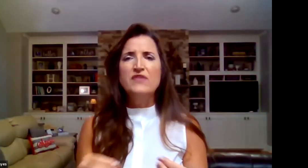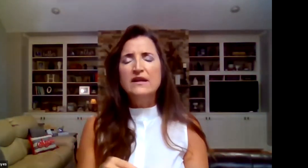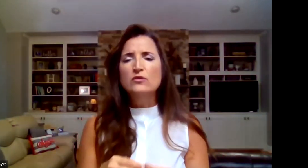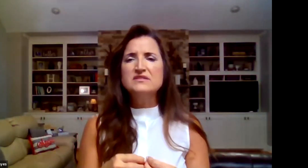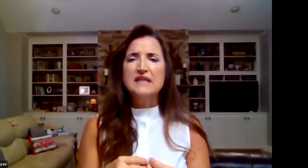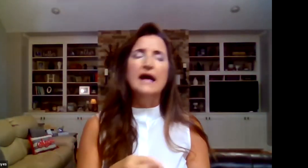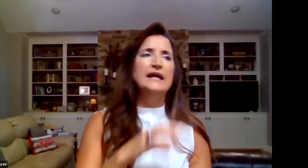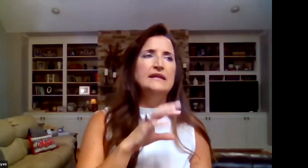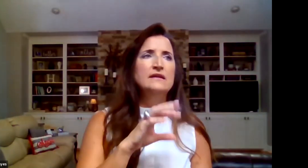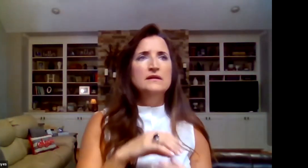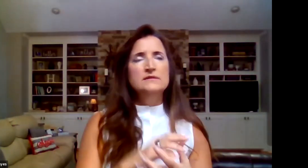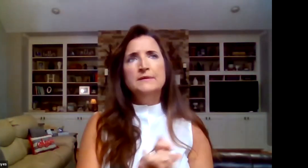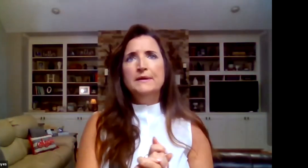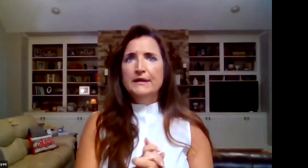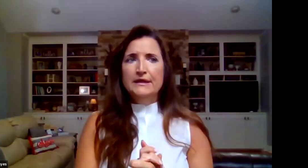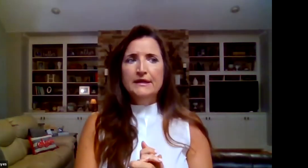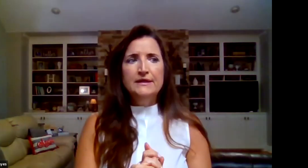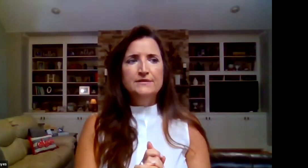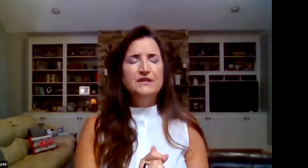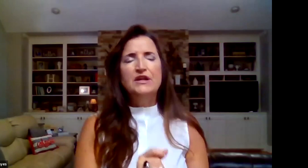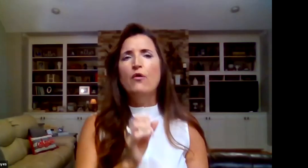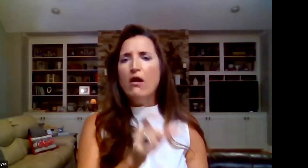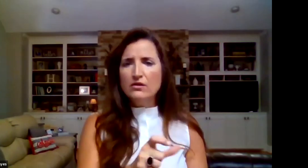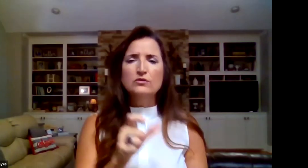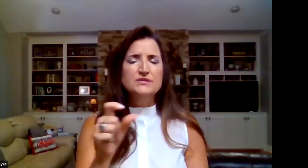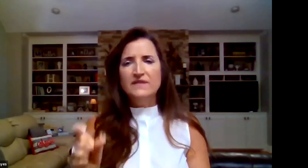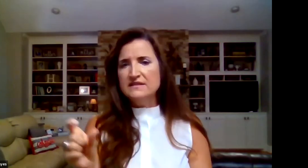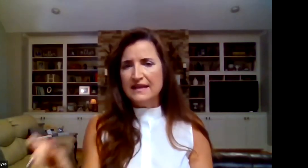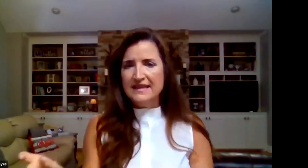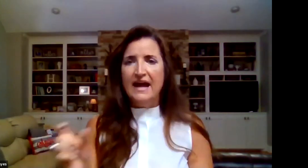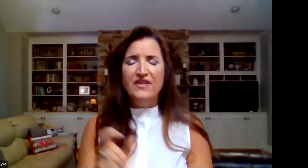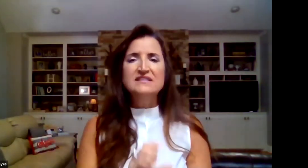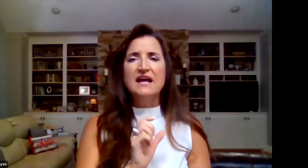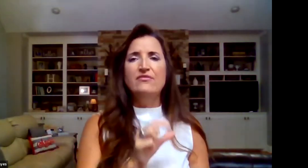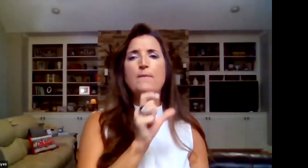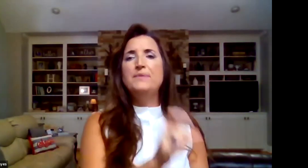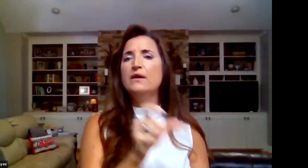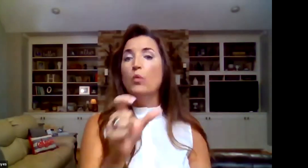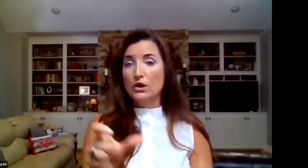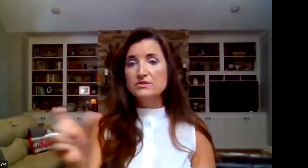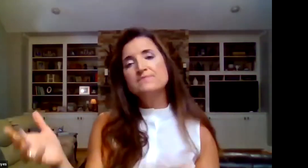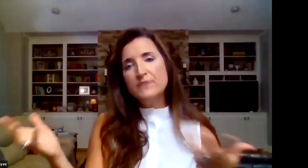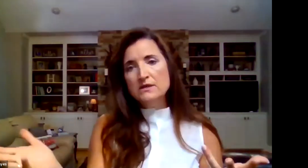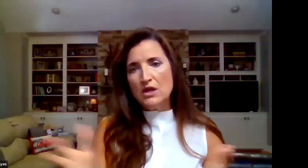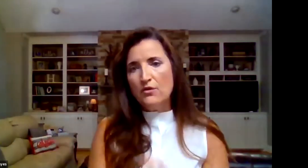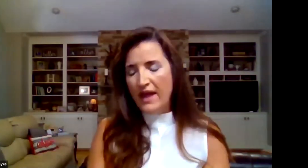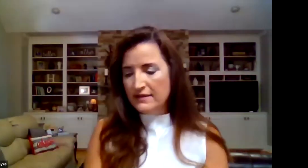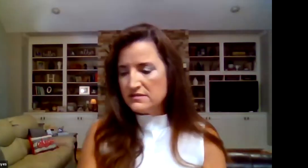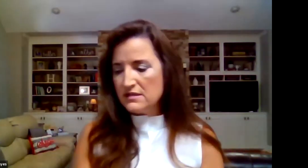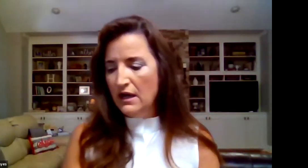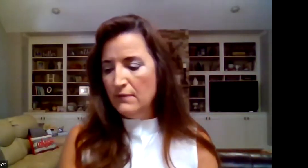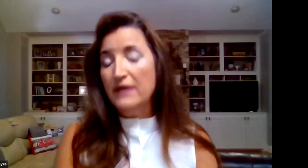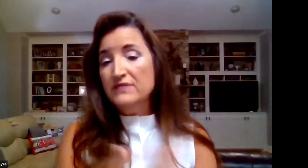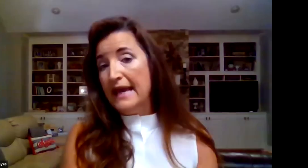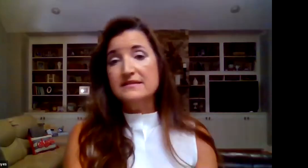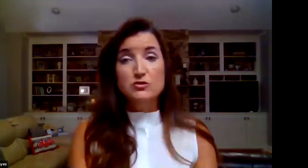words. So they don't sign, you know, articles and things like that. They sign the big words. So